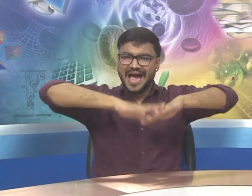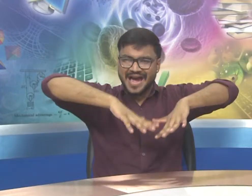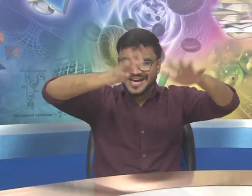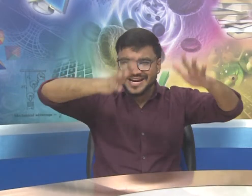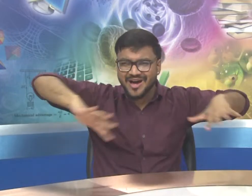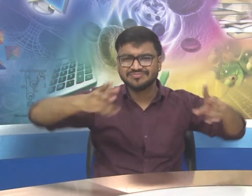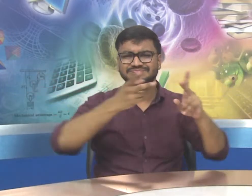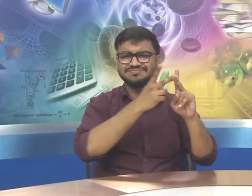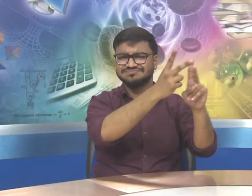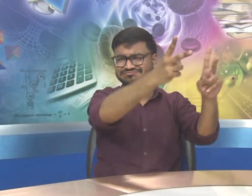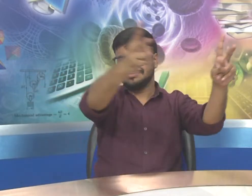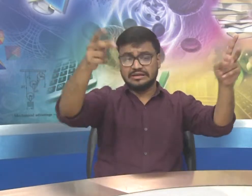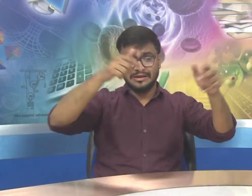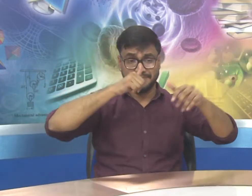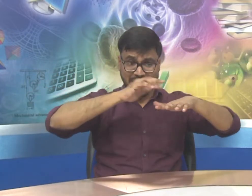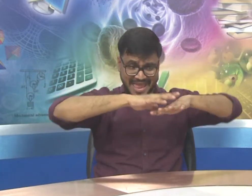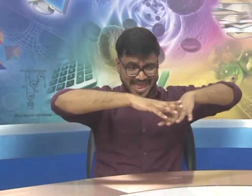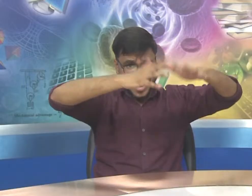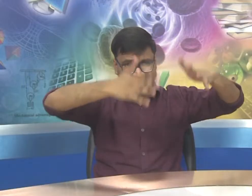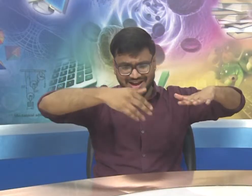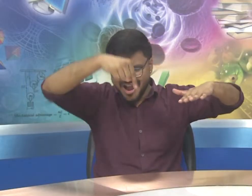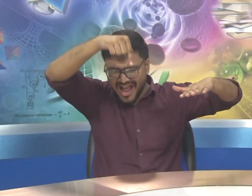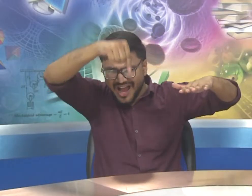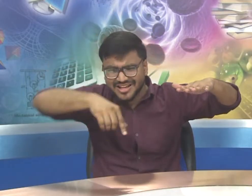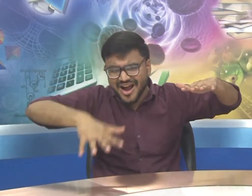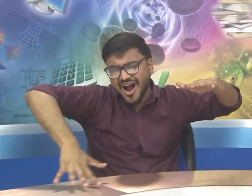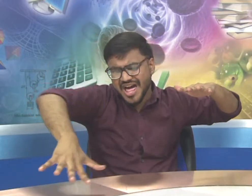salt mines, or made in a lab.